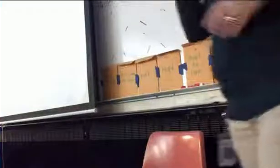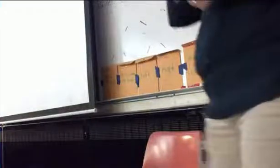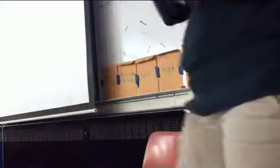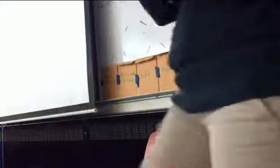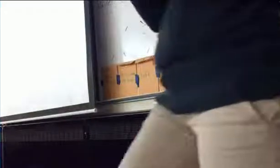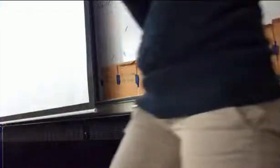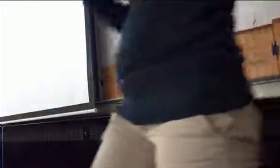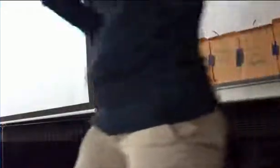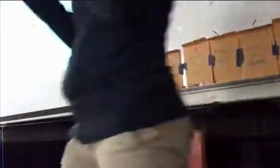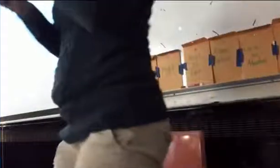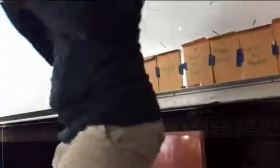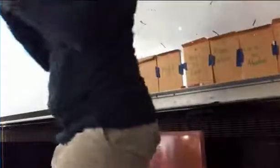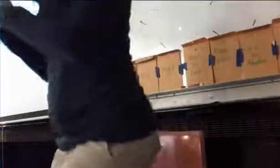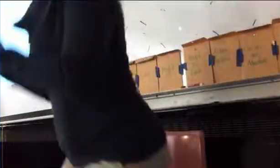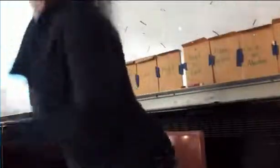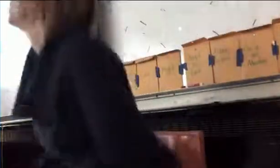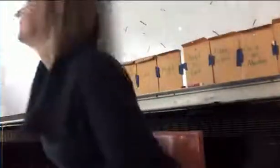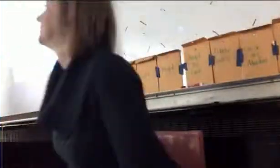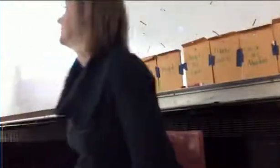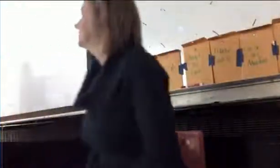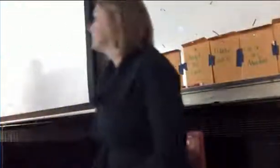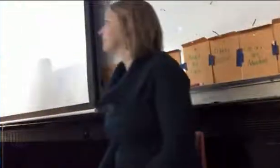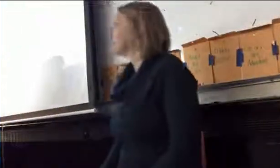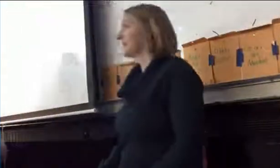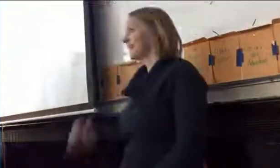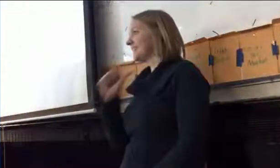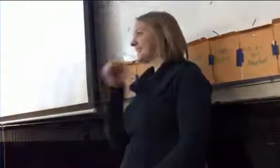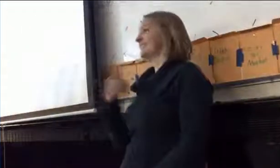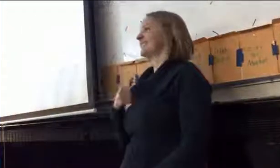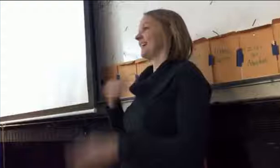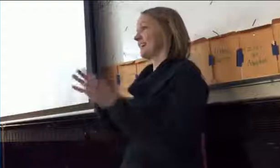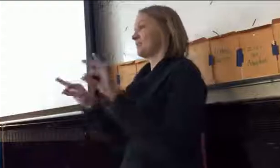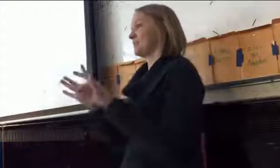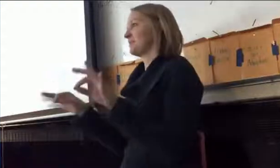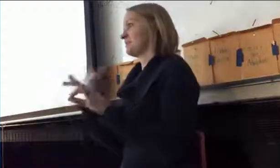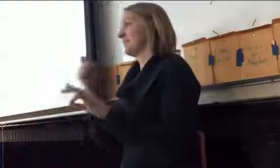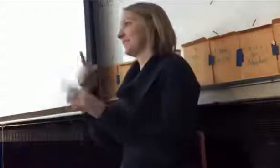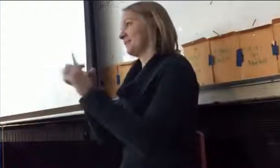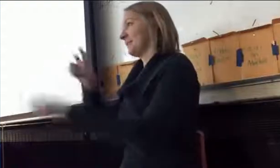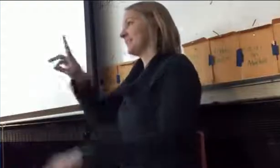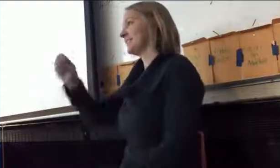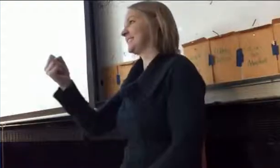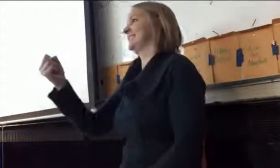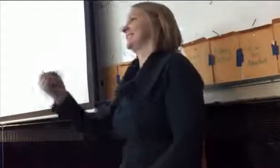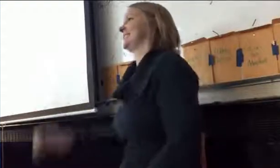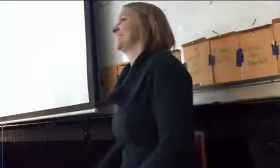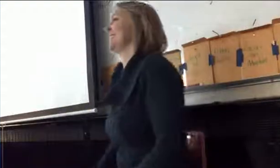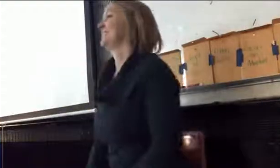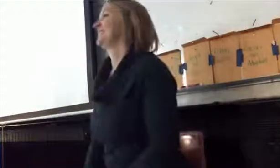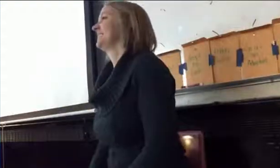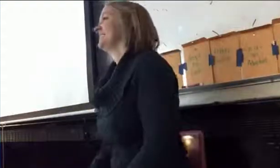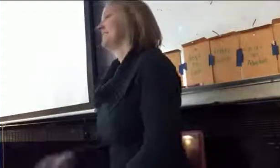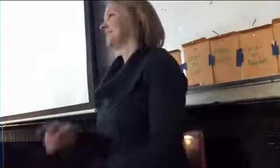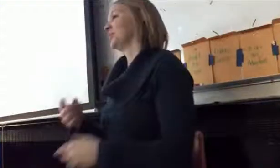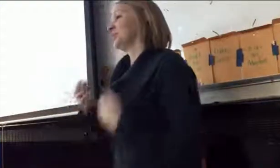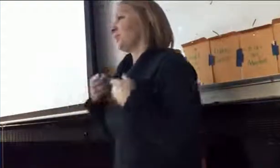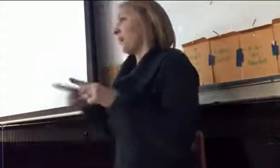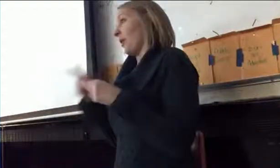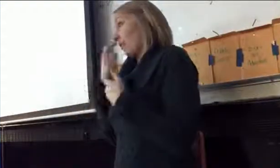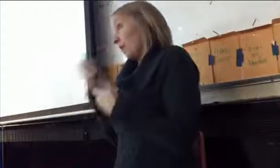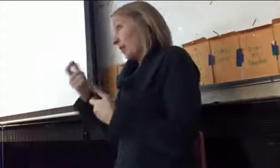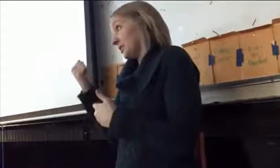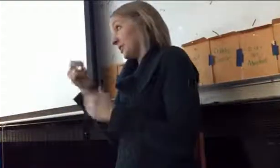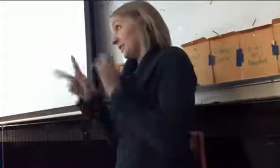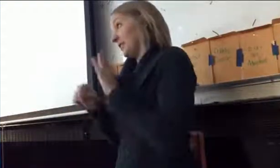a short video. And it does not have captions because it's from the 60s. So, as we watch this video,